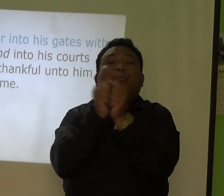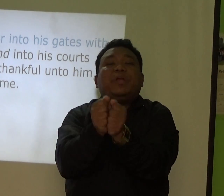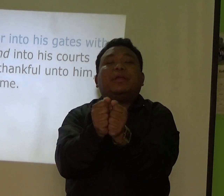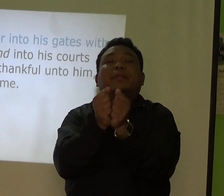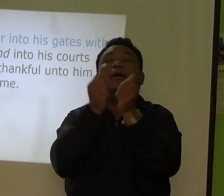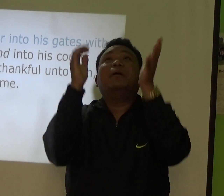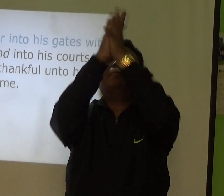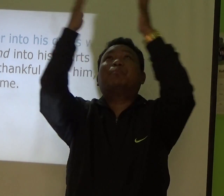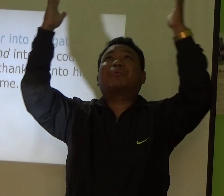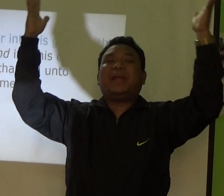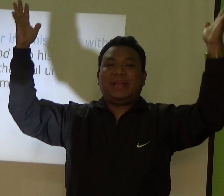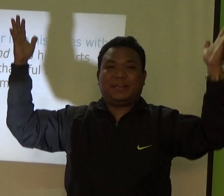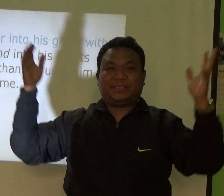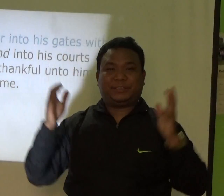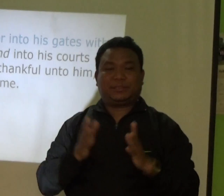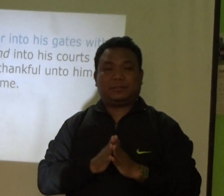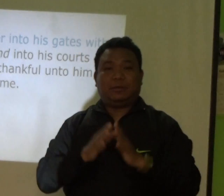We praise,